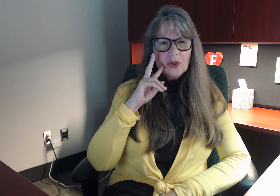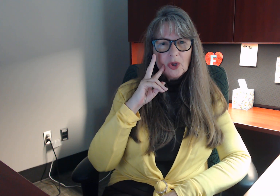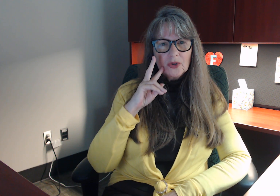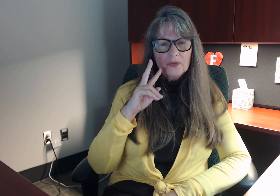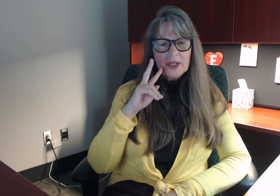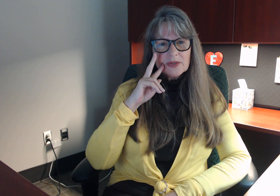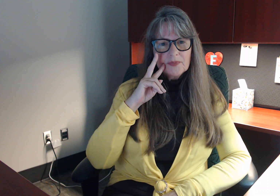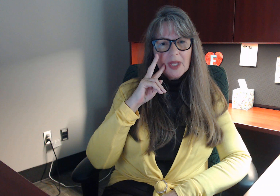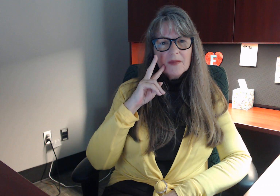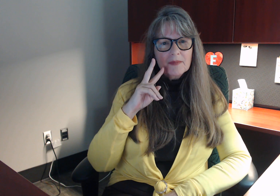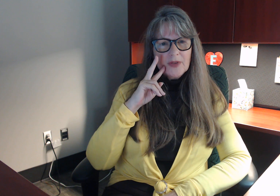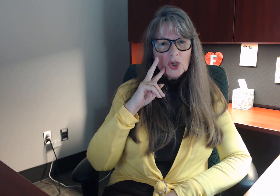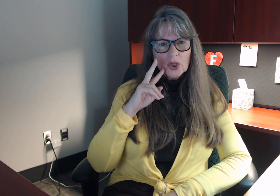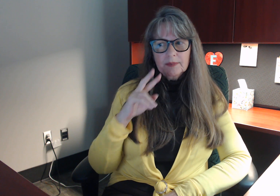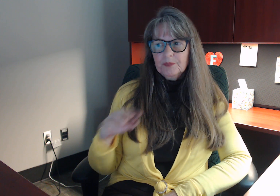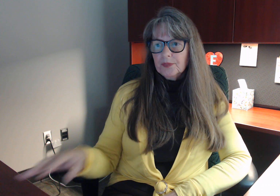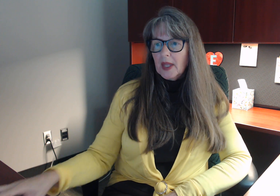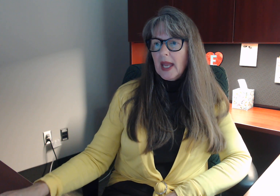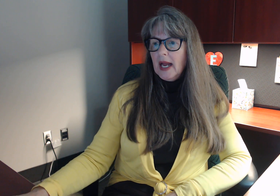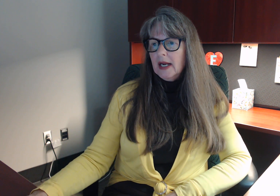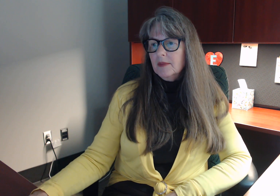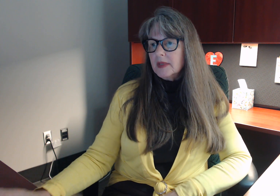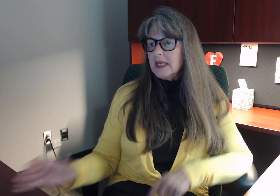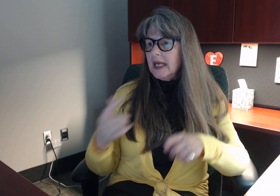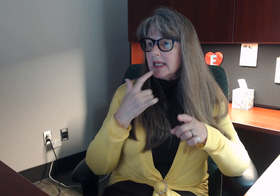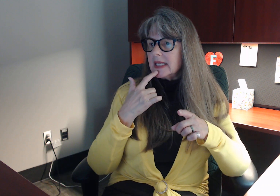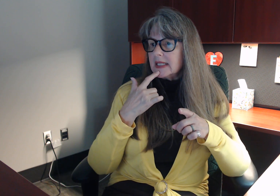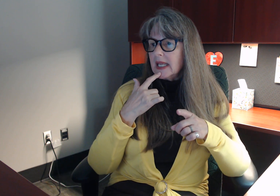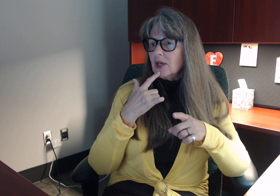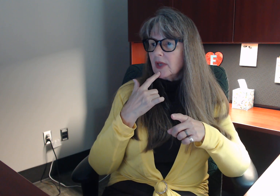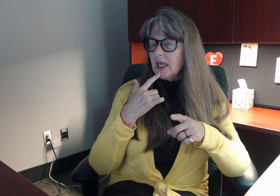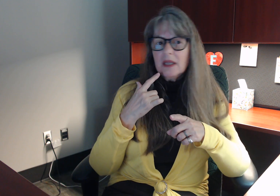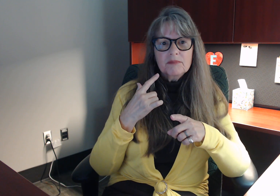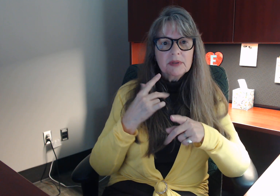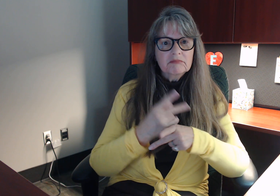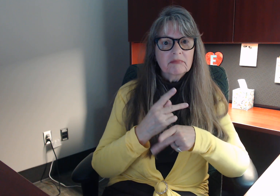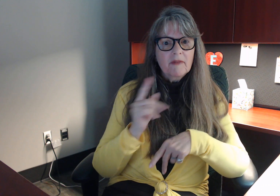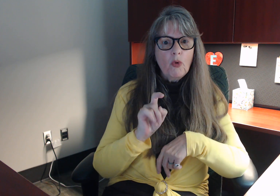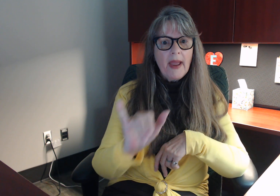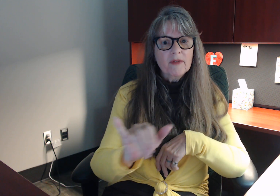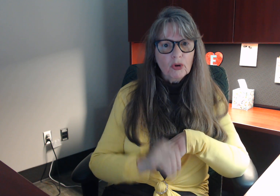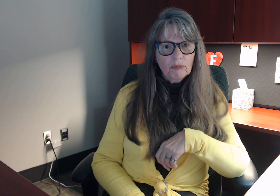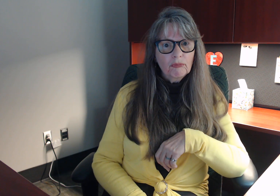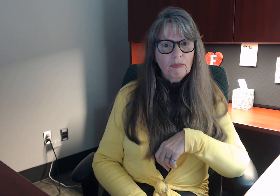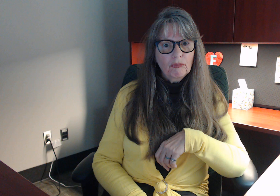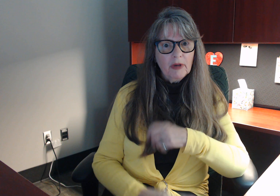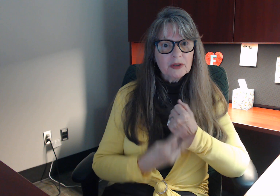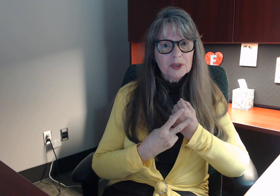on your face. Vinegar. And it says it'll keep forever. So it's